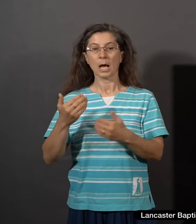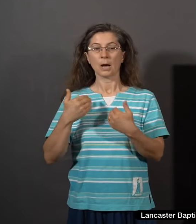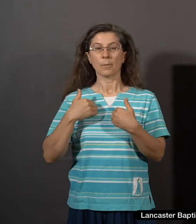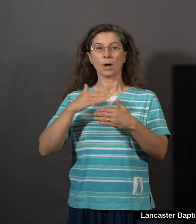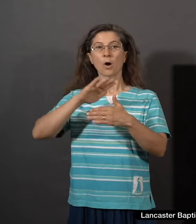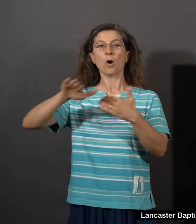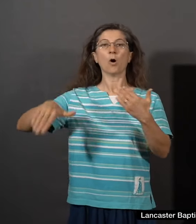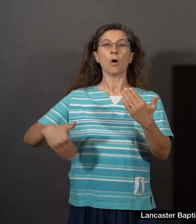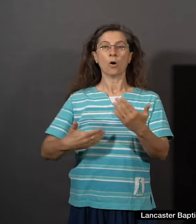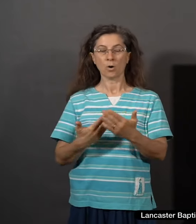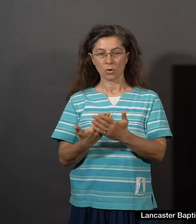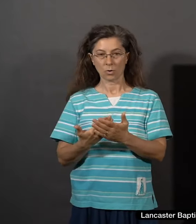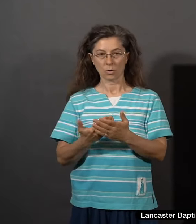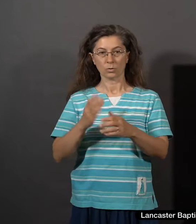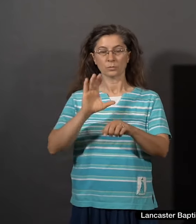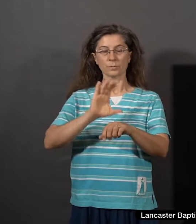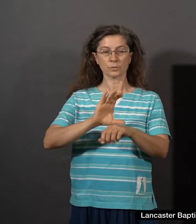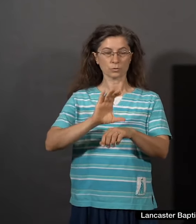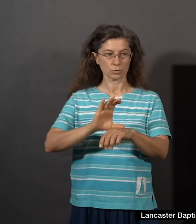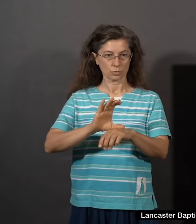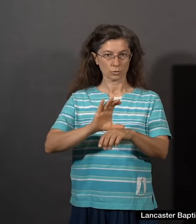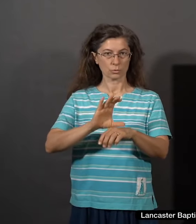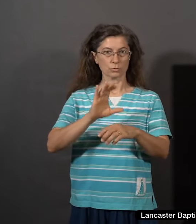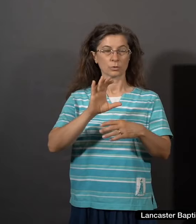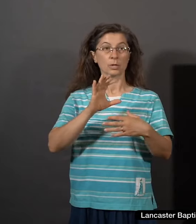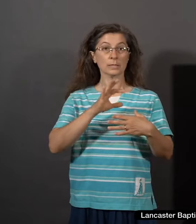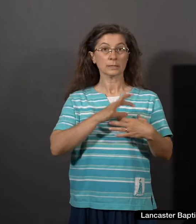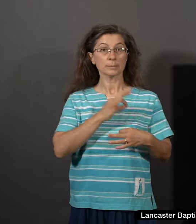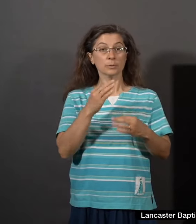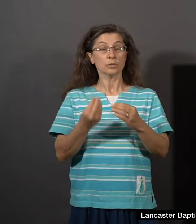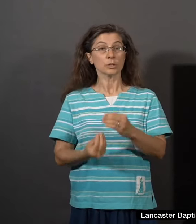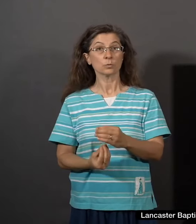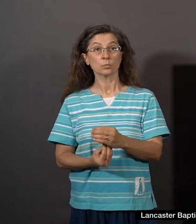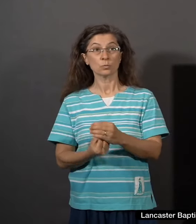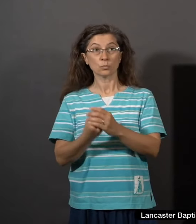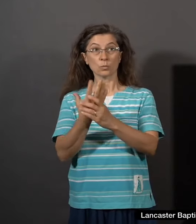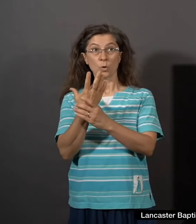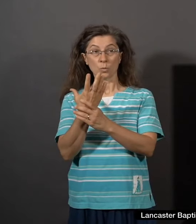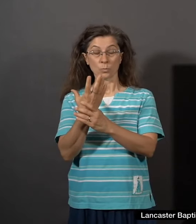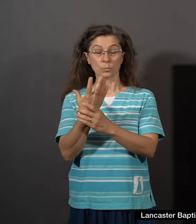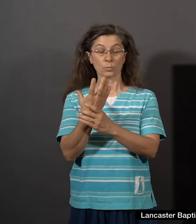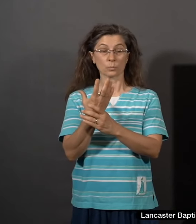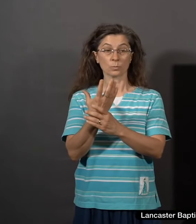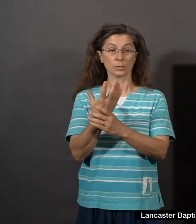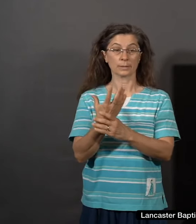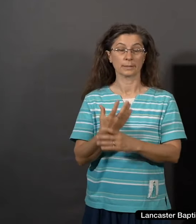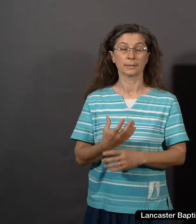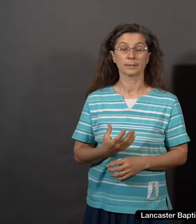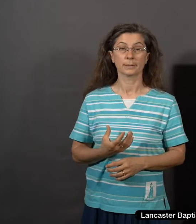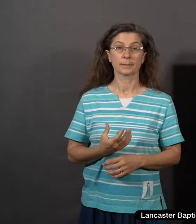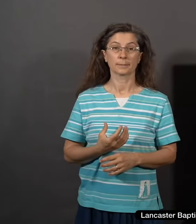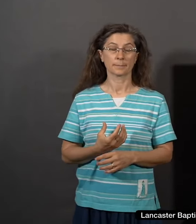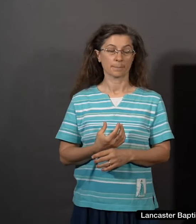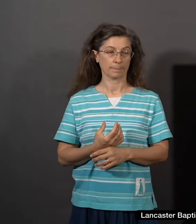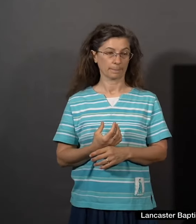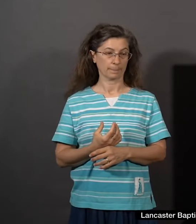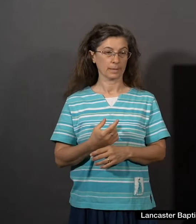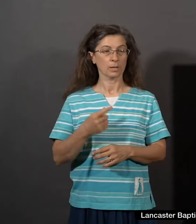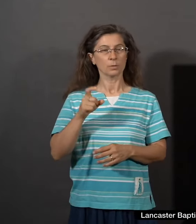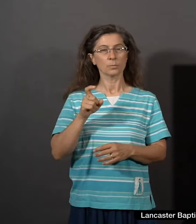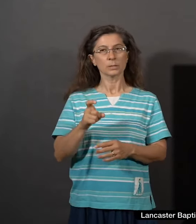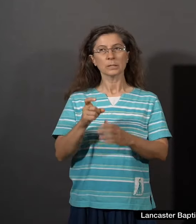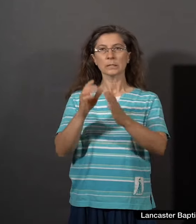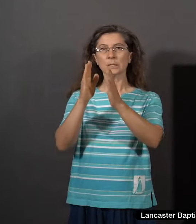church family spiritually and dynamically growing in christ and so this is something that really requires our